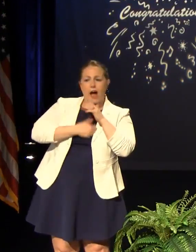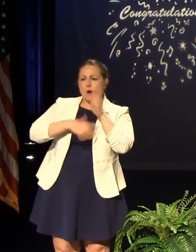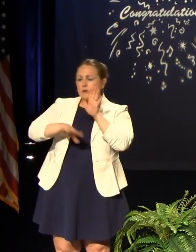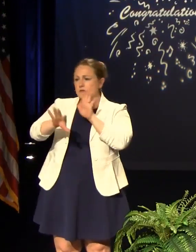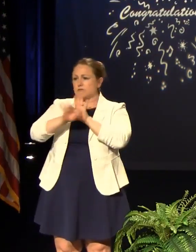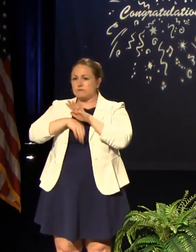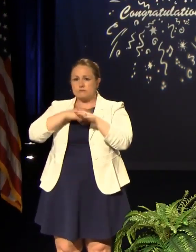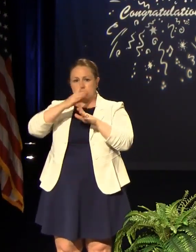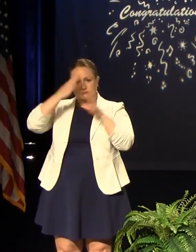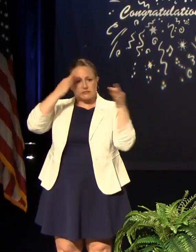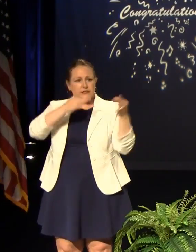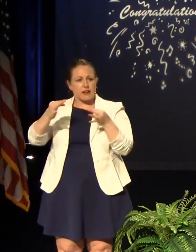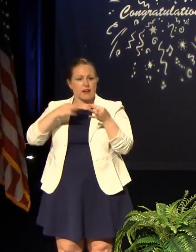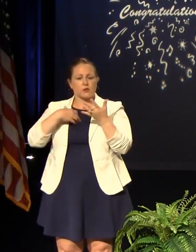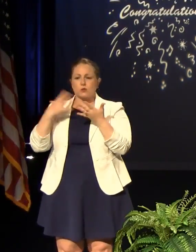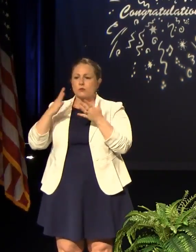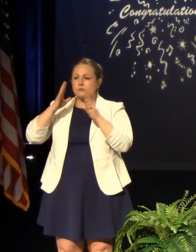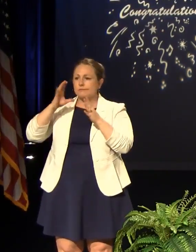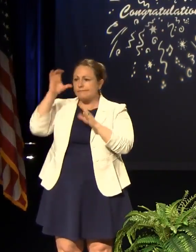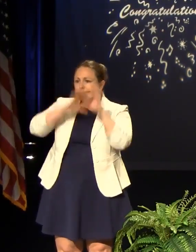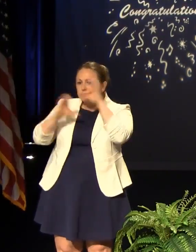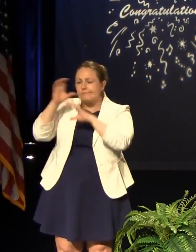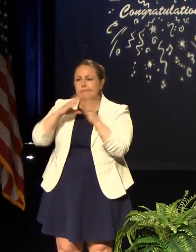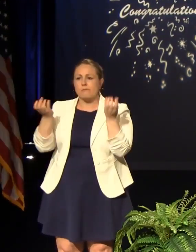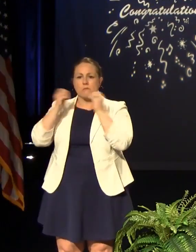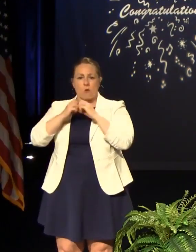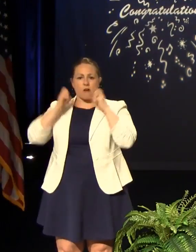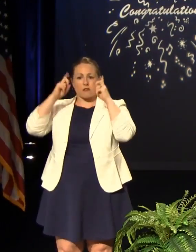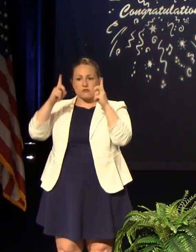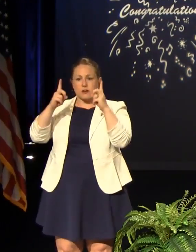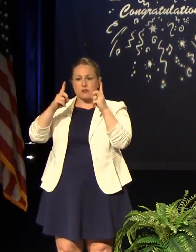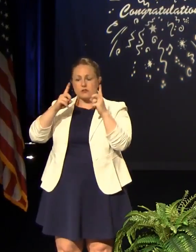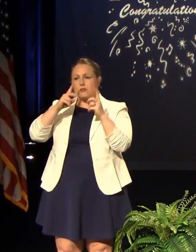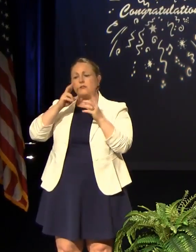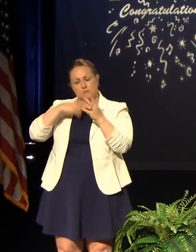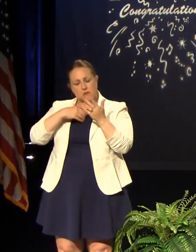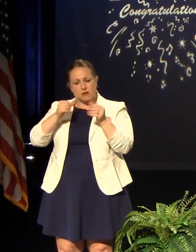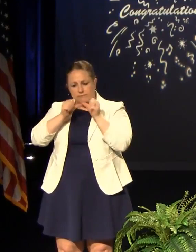choose to do it, keep getting an education.